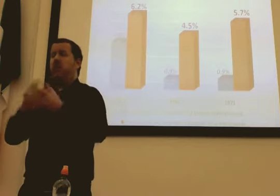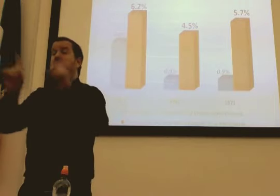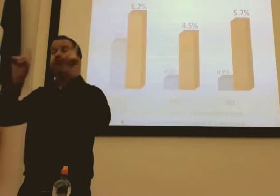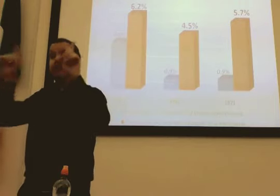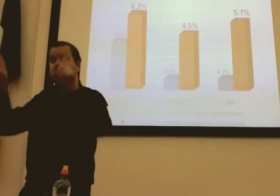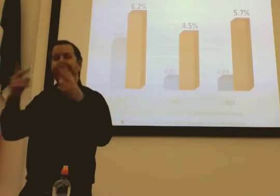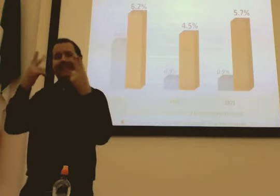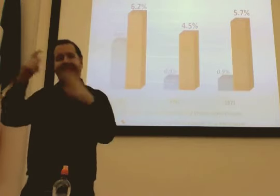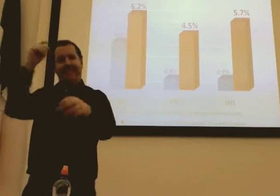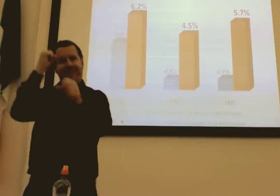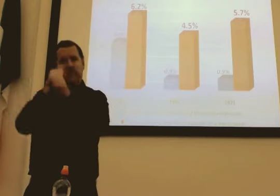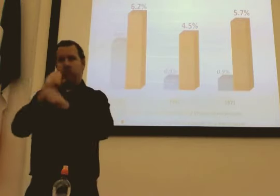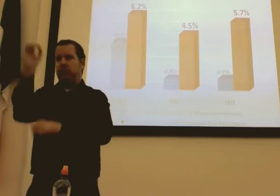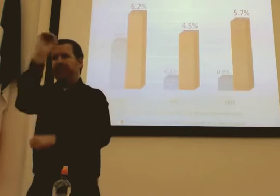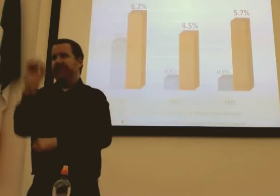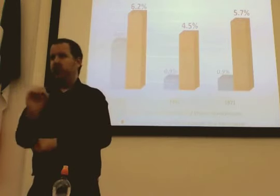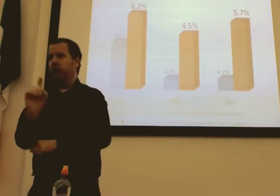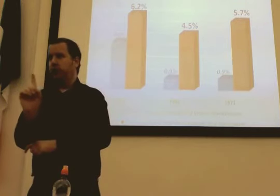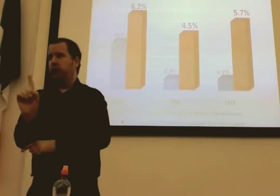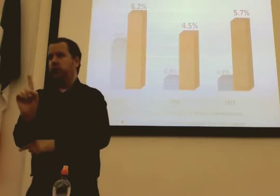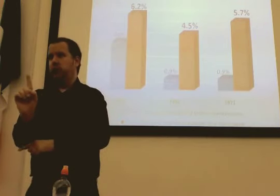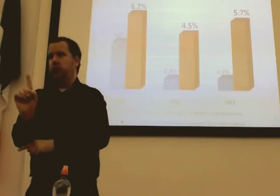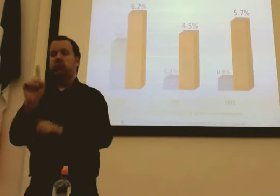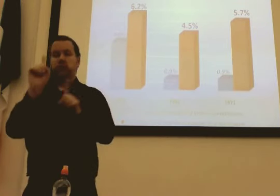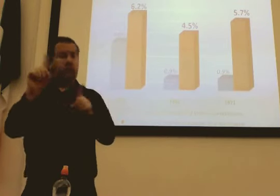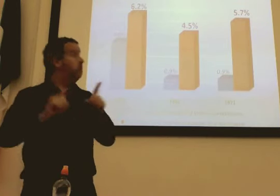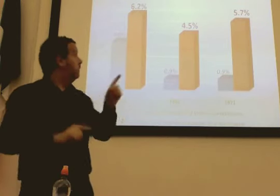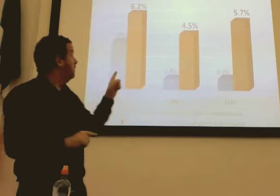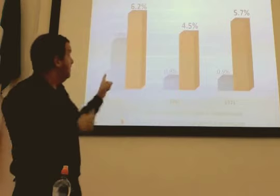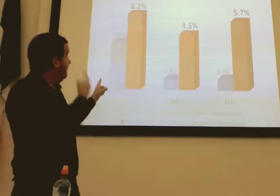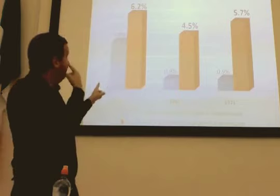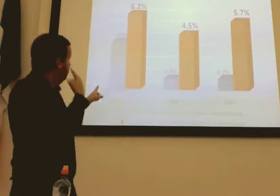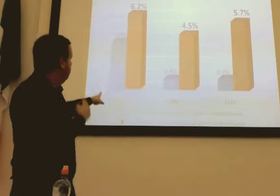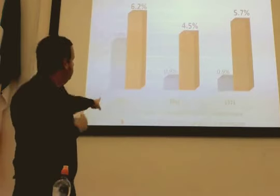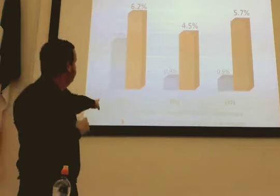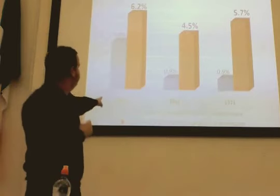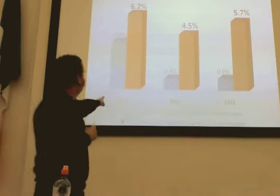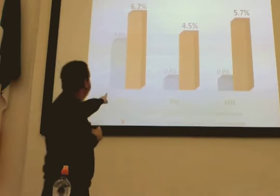people at all. But you have to think about the percentage.